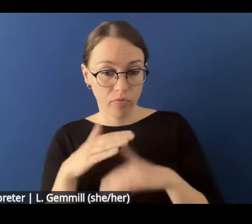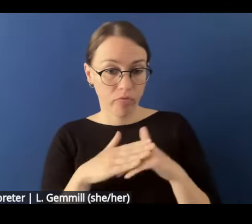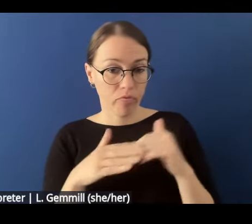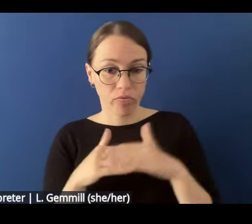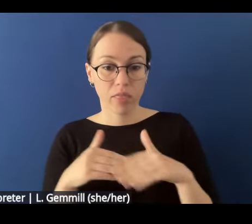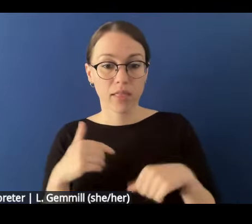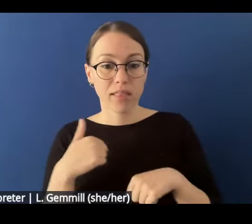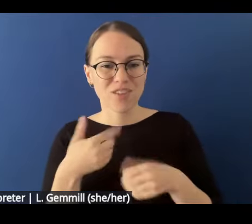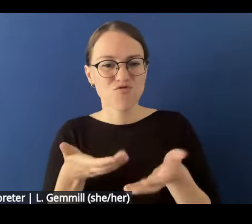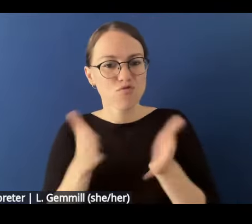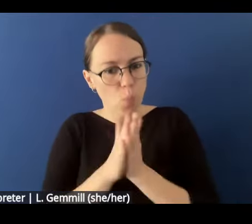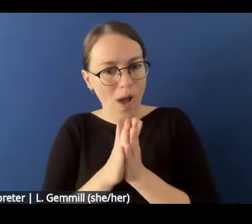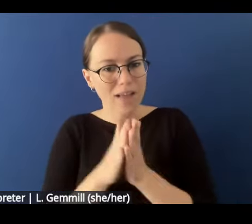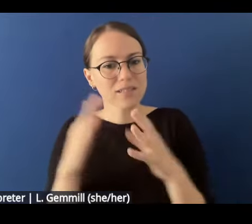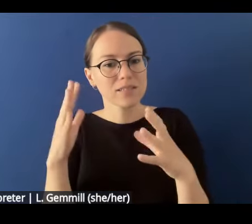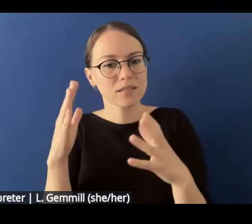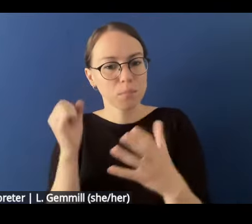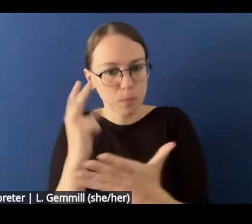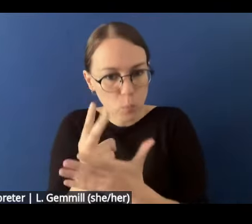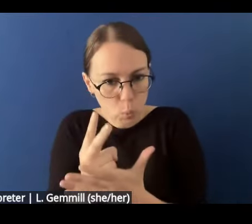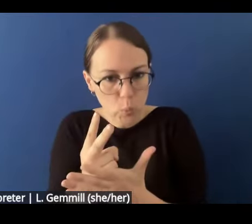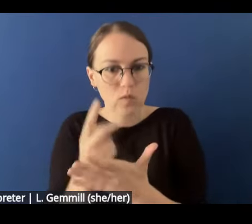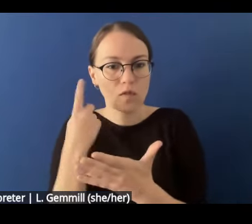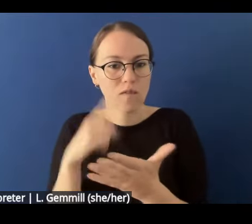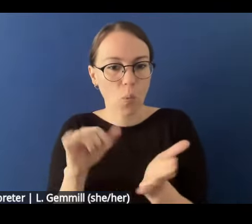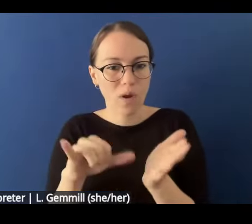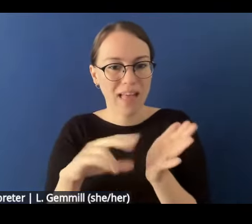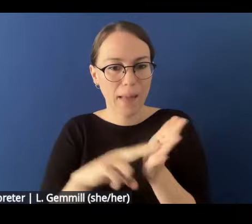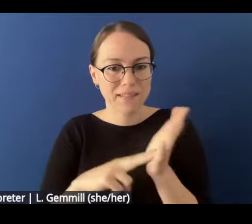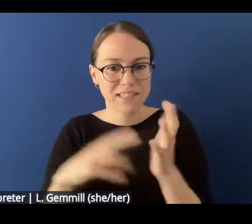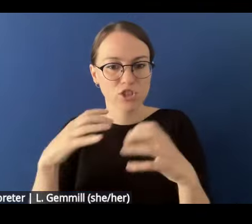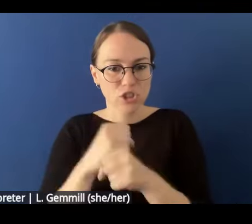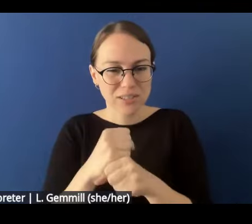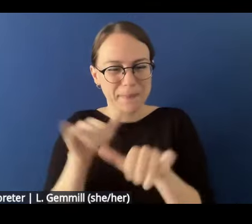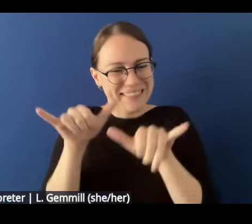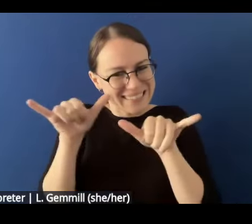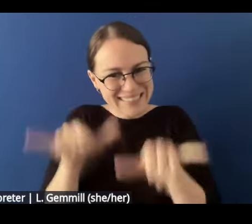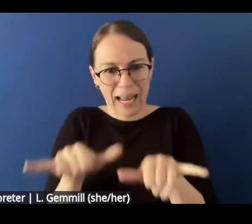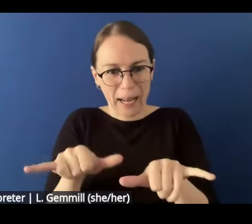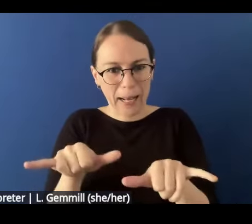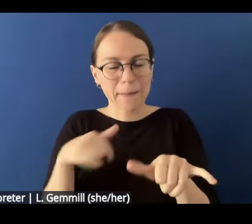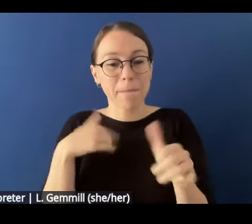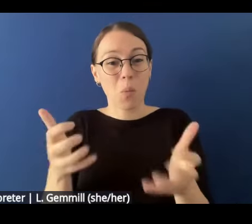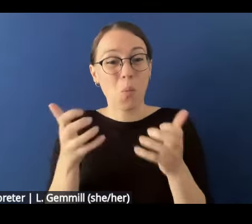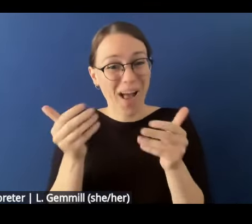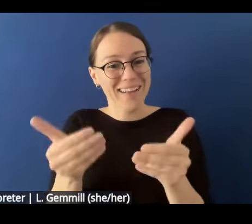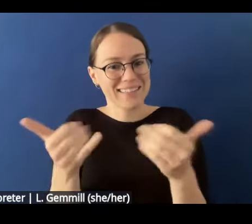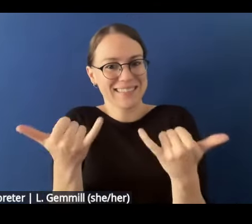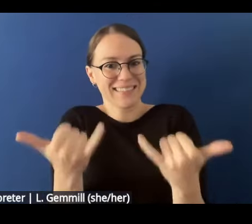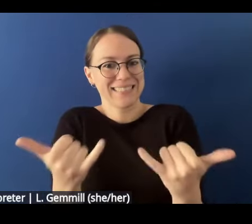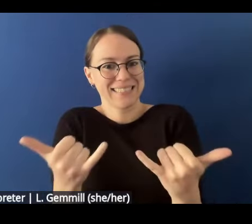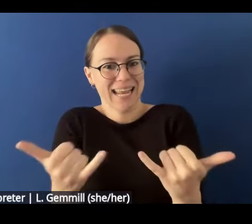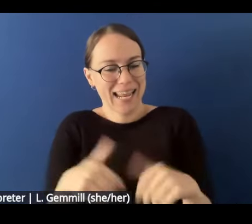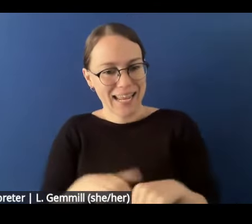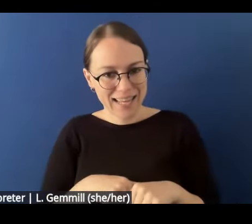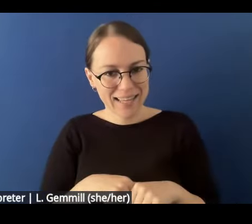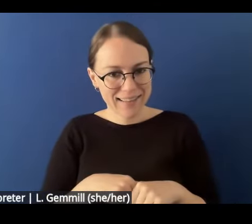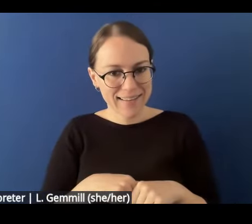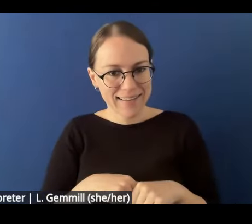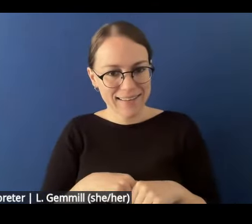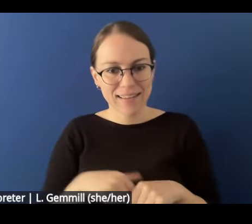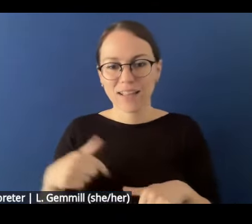petition summary remains unchanged. Yes, we would like you to do it today. No, we Given won't the do it today. deadline. We